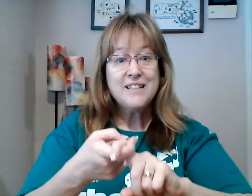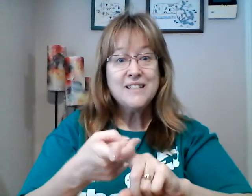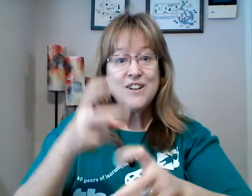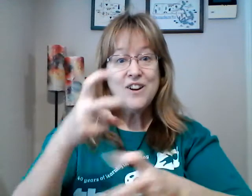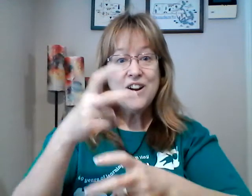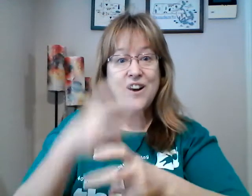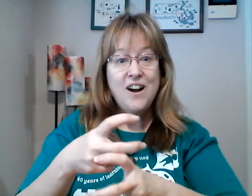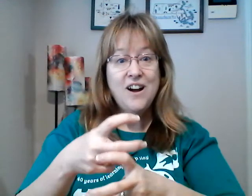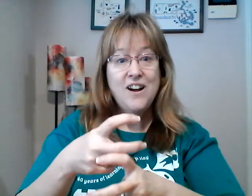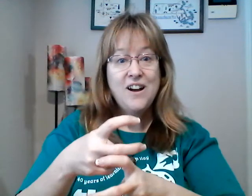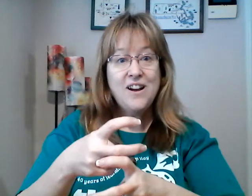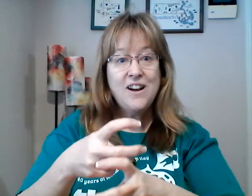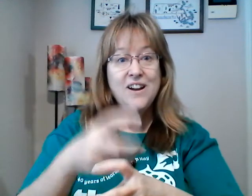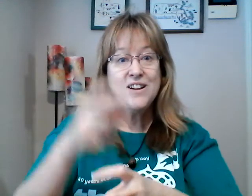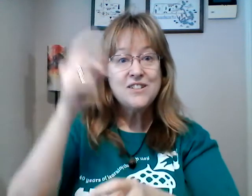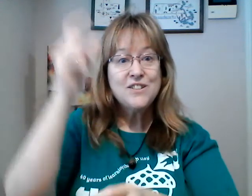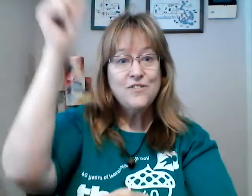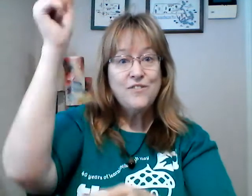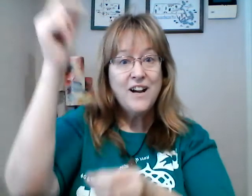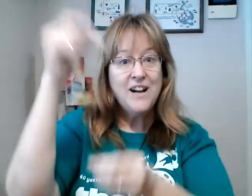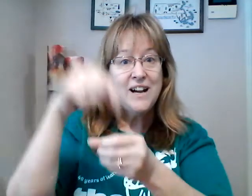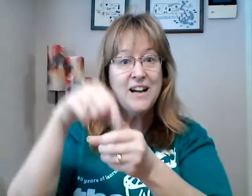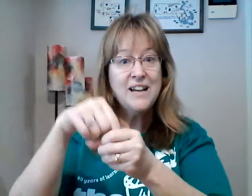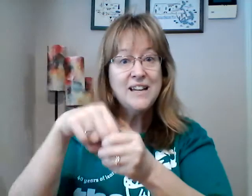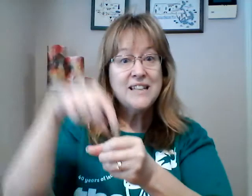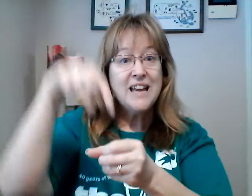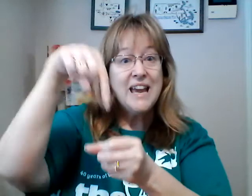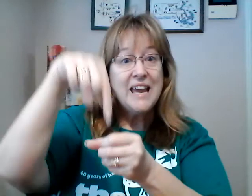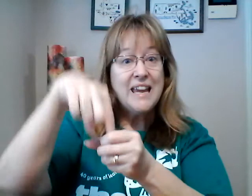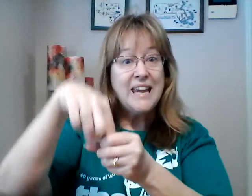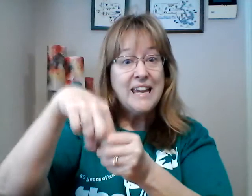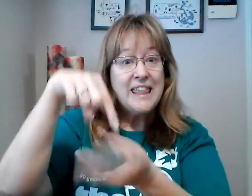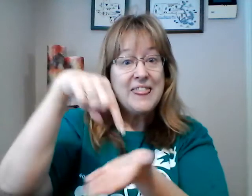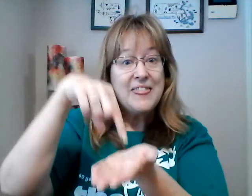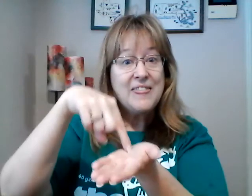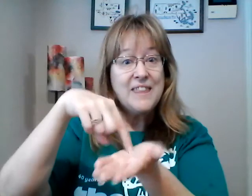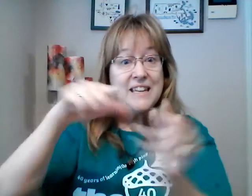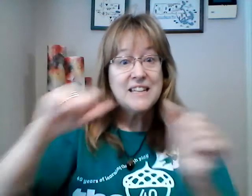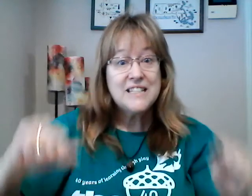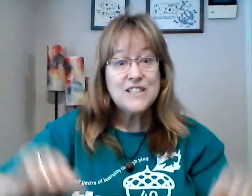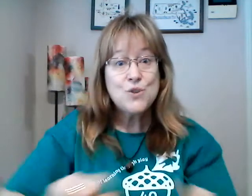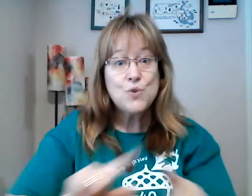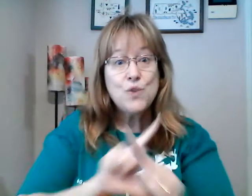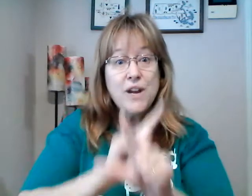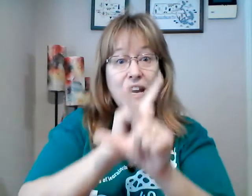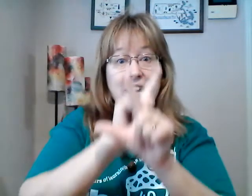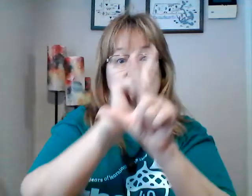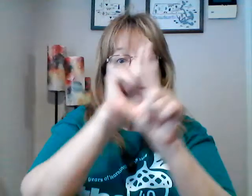are hard to find In this craving